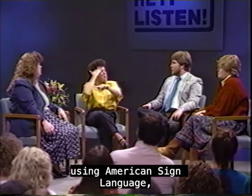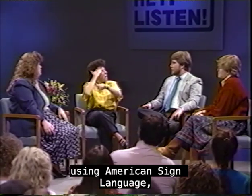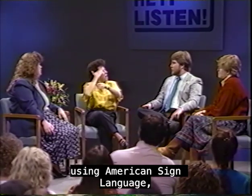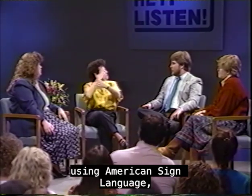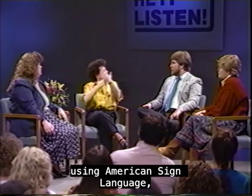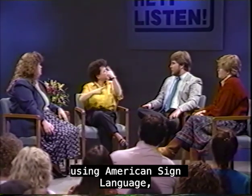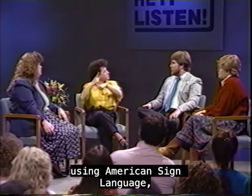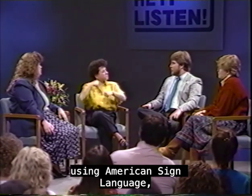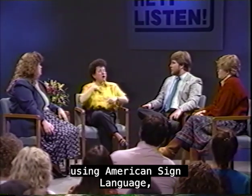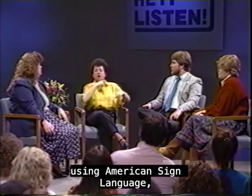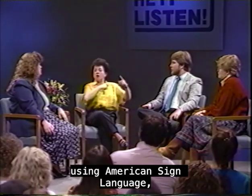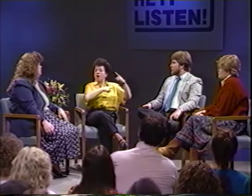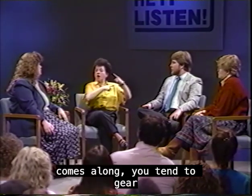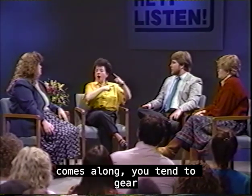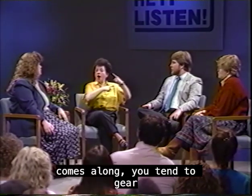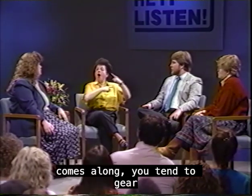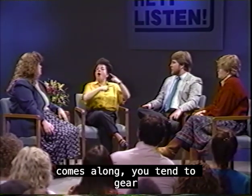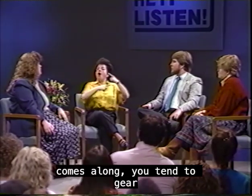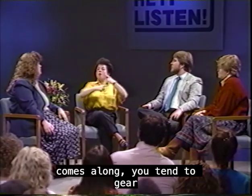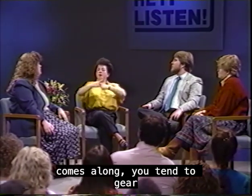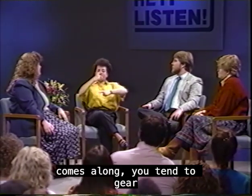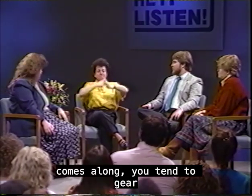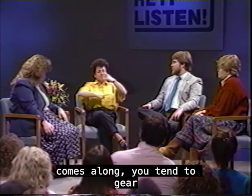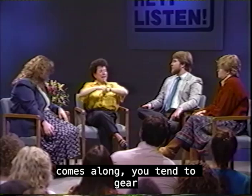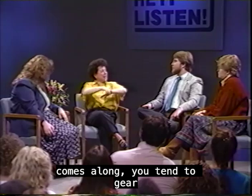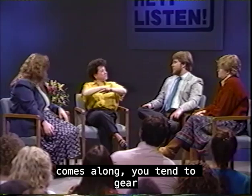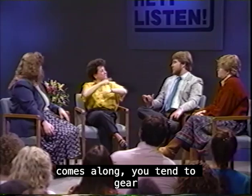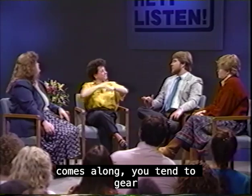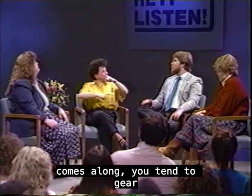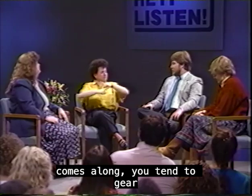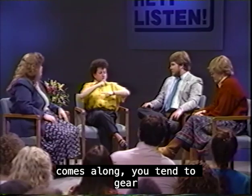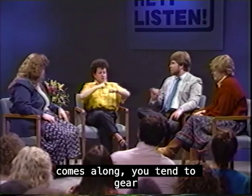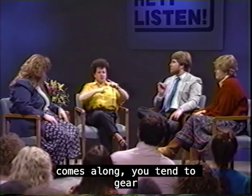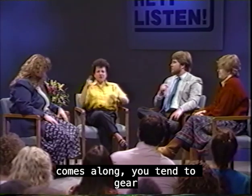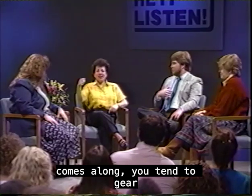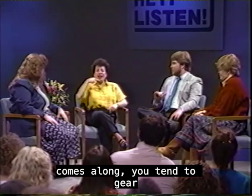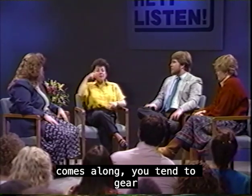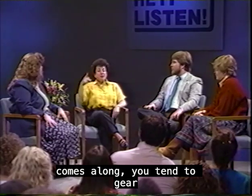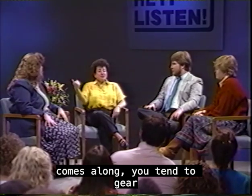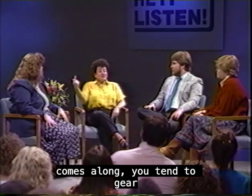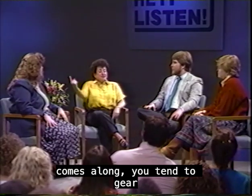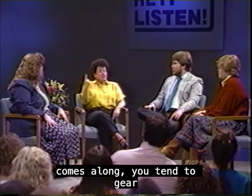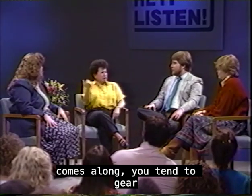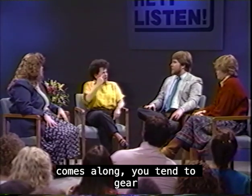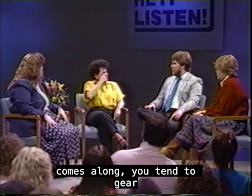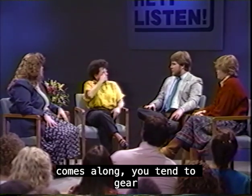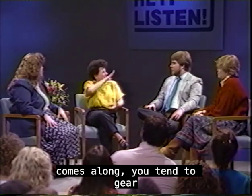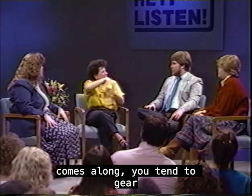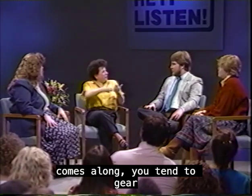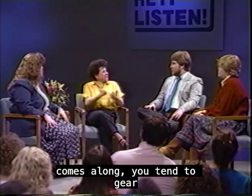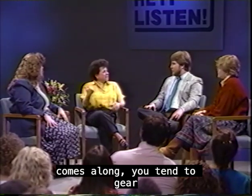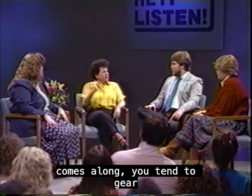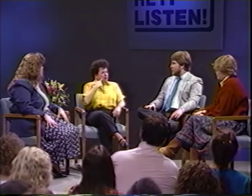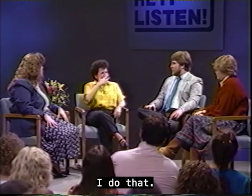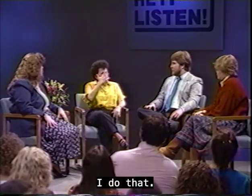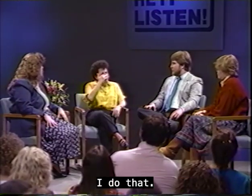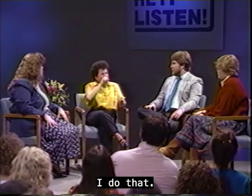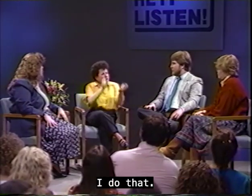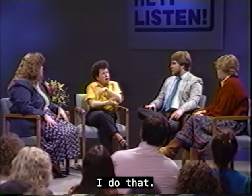American Sign Language, and if a hearing person comes along, you tend to gear towards more signed English. I do that.